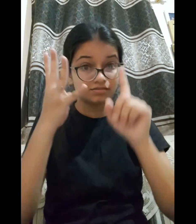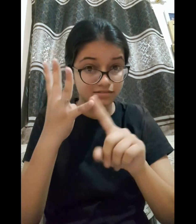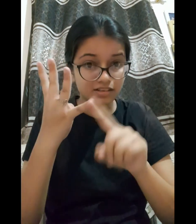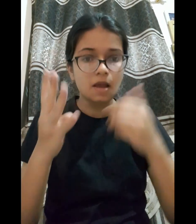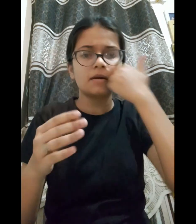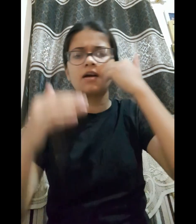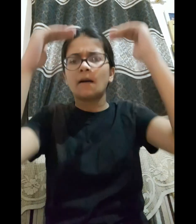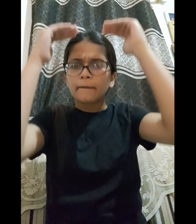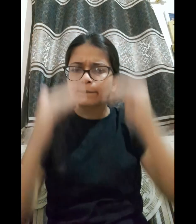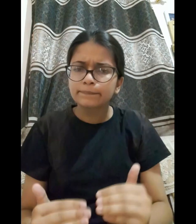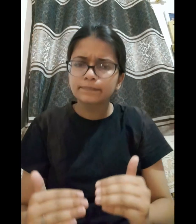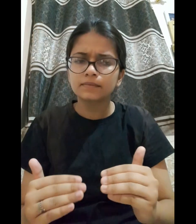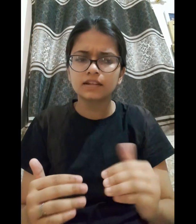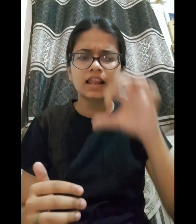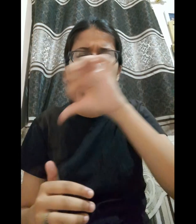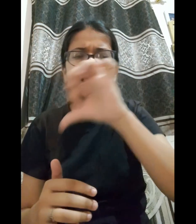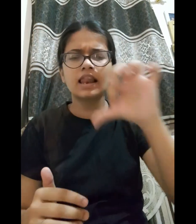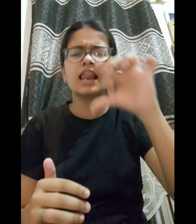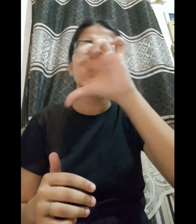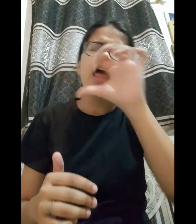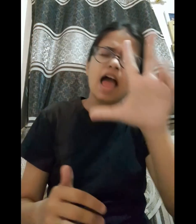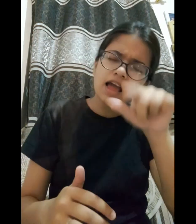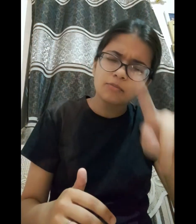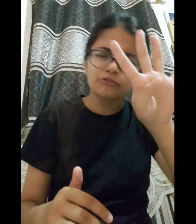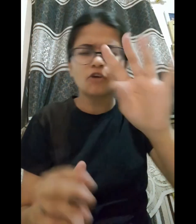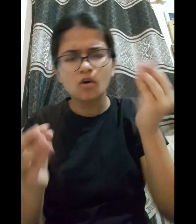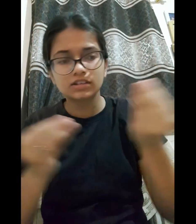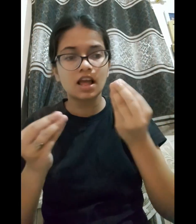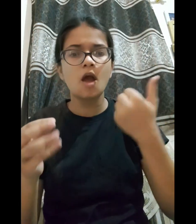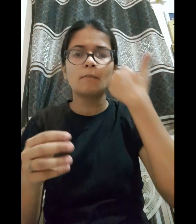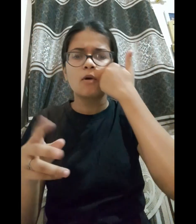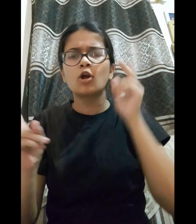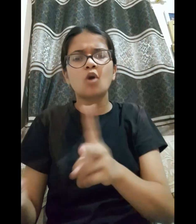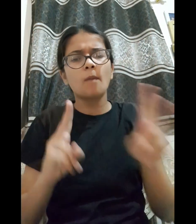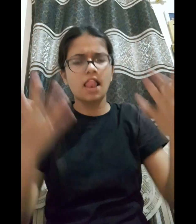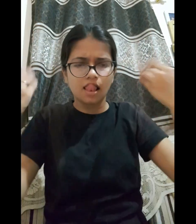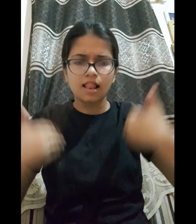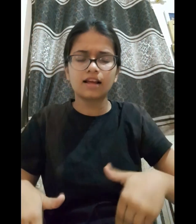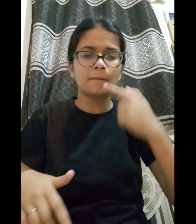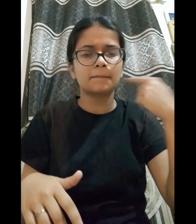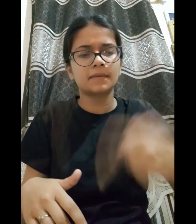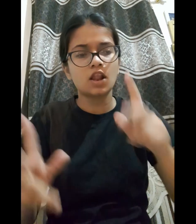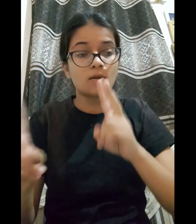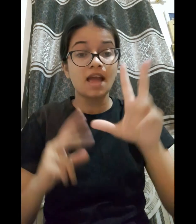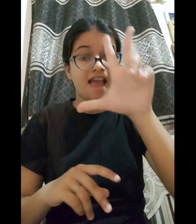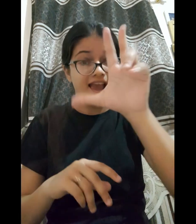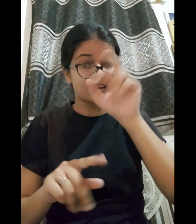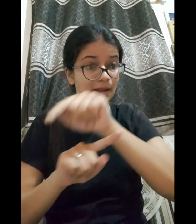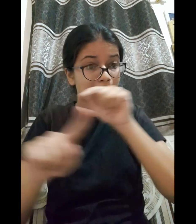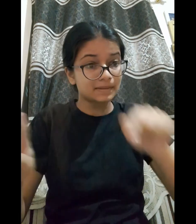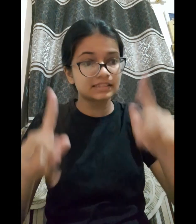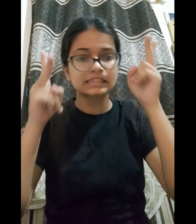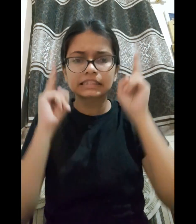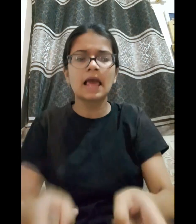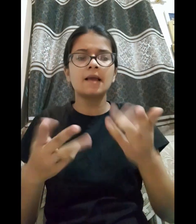fever comes down, comes to 99, maybe 98.4, and that's your normal body temperature. In 80% of cases, this